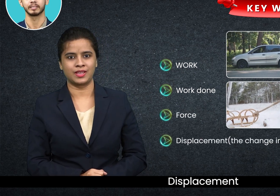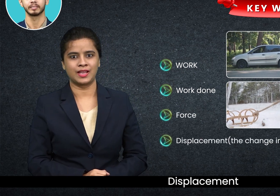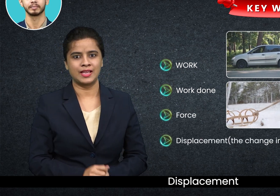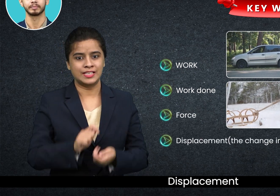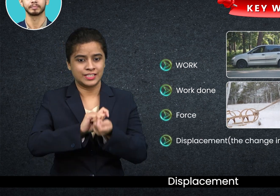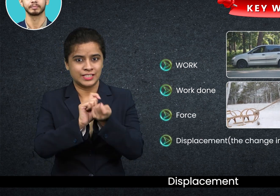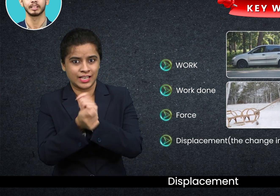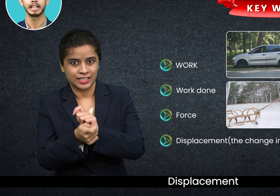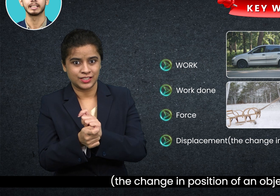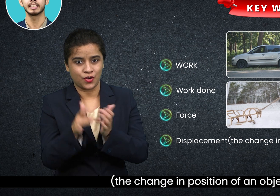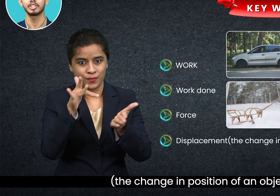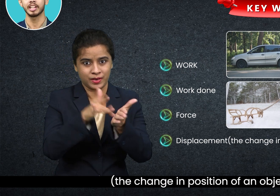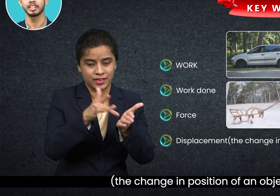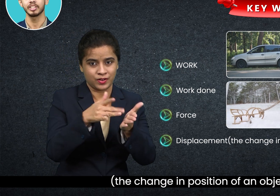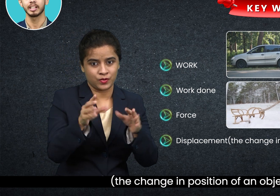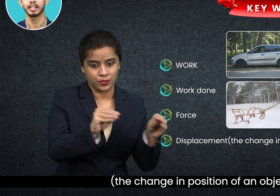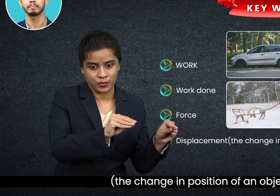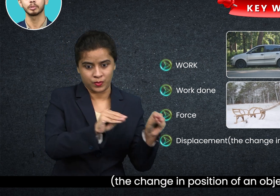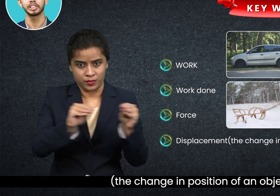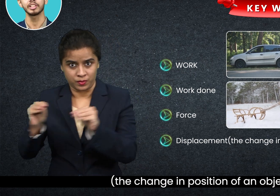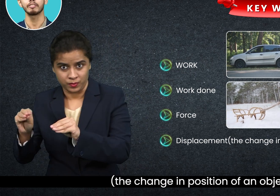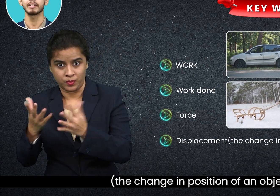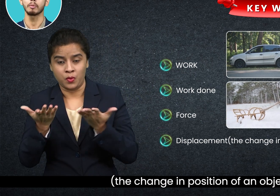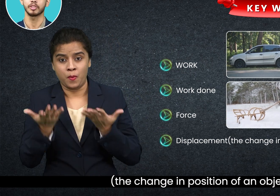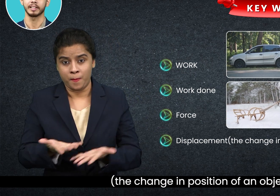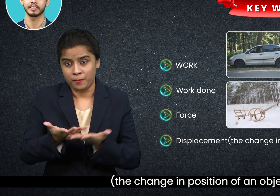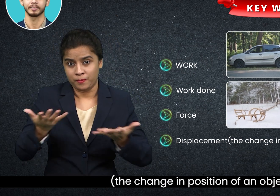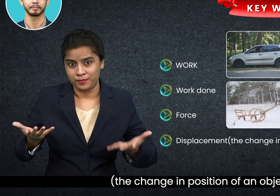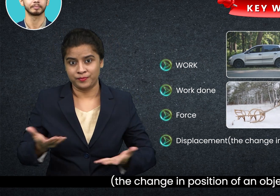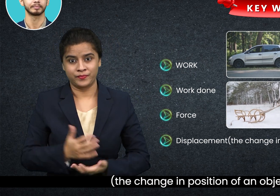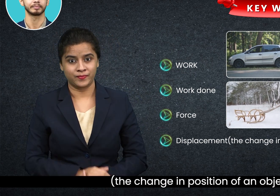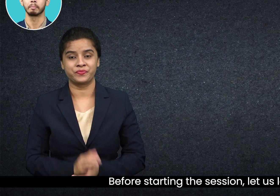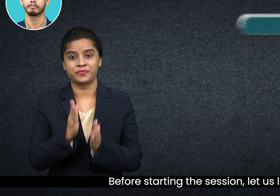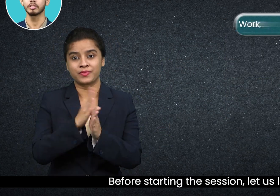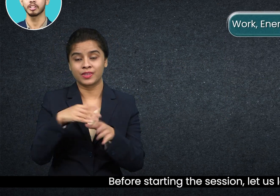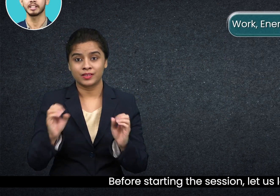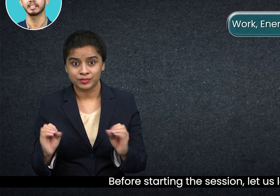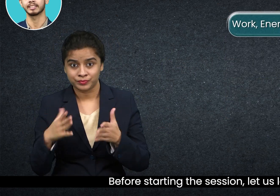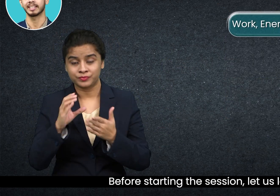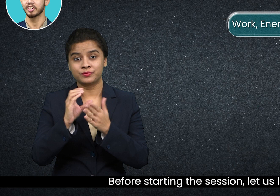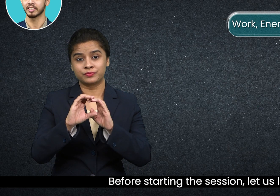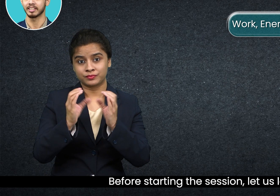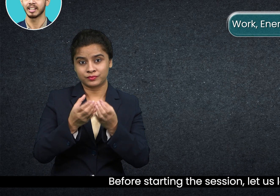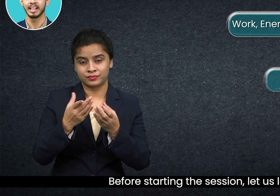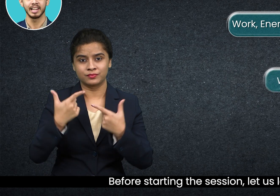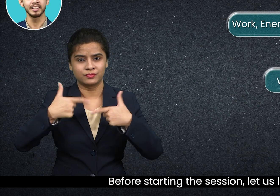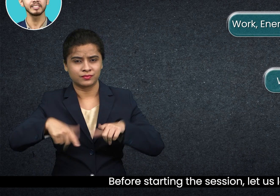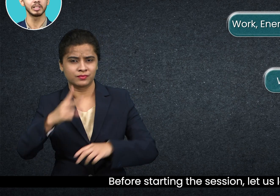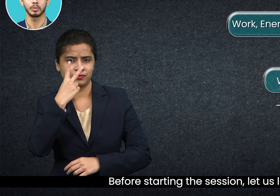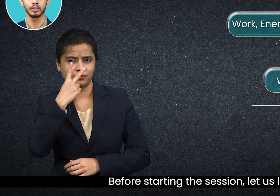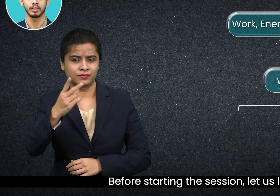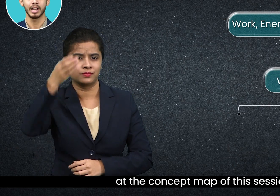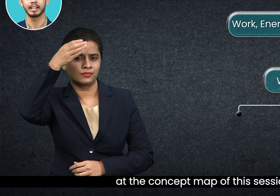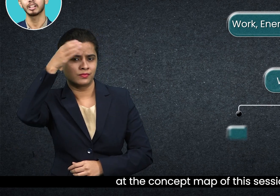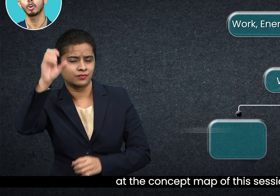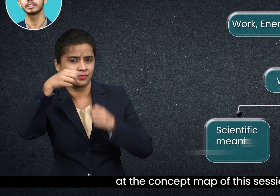displacement, the change in position of an object. Before starting the session, let us